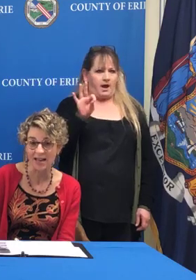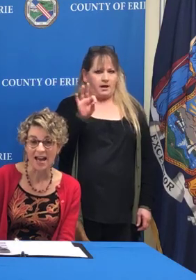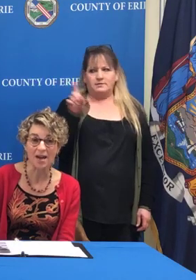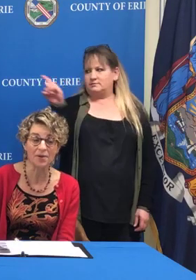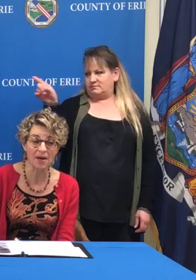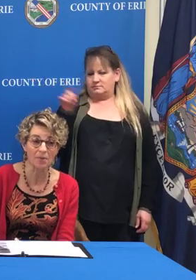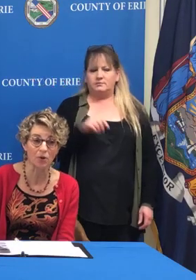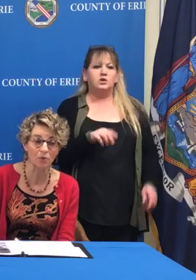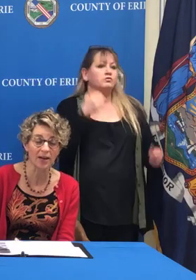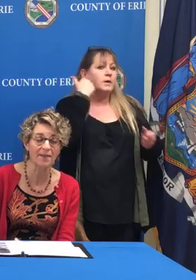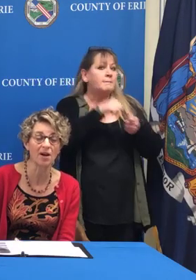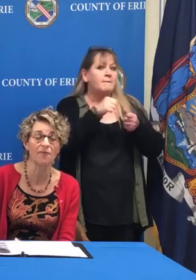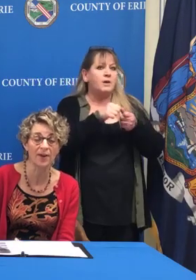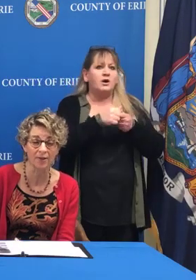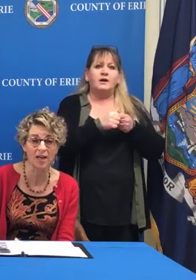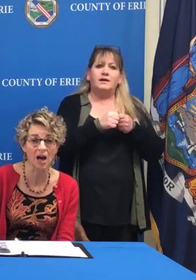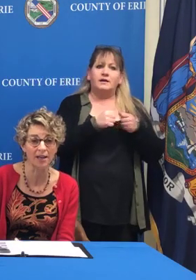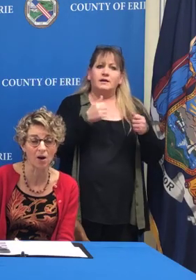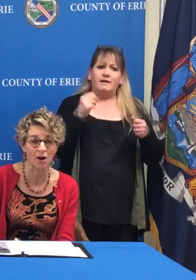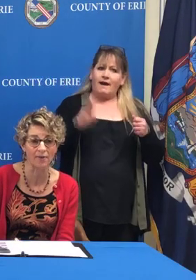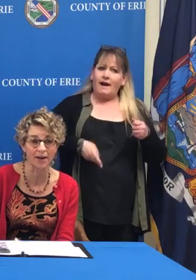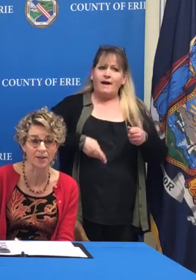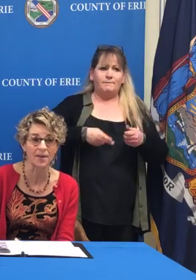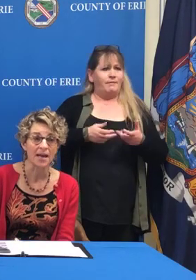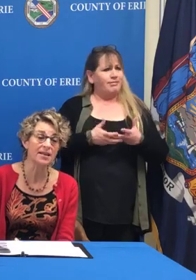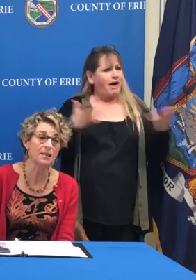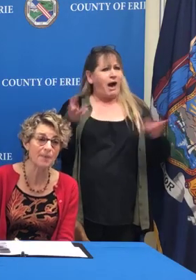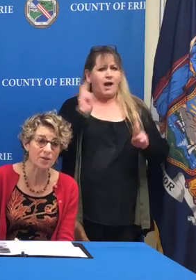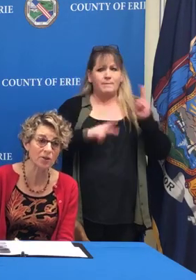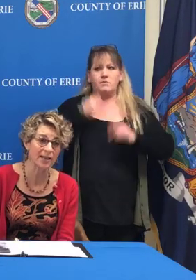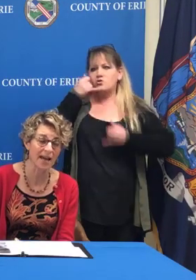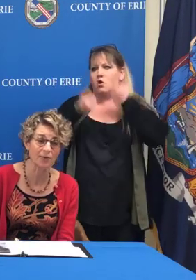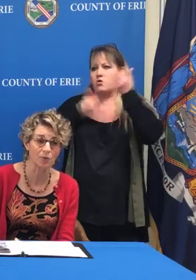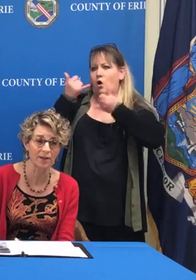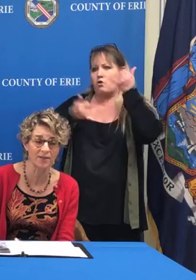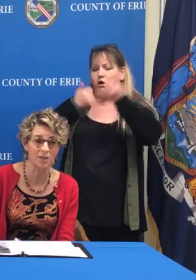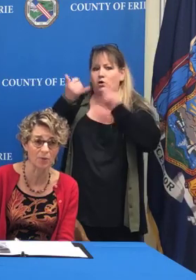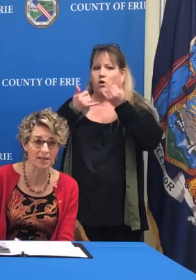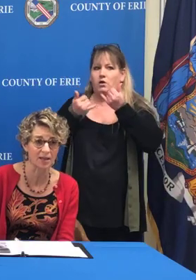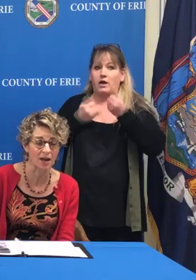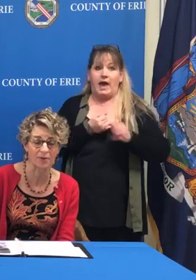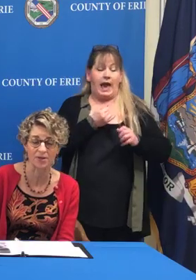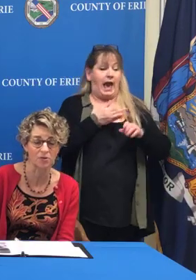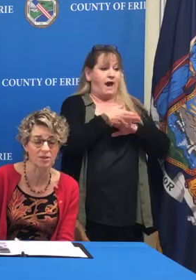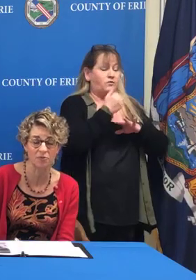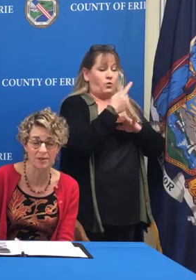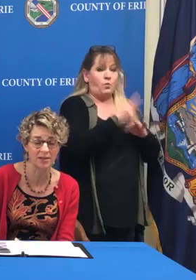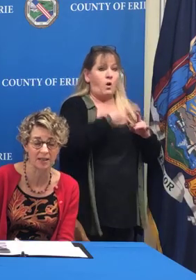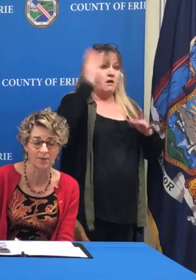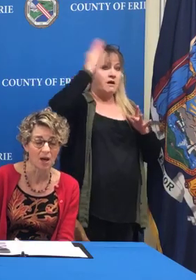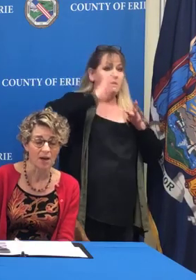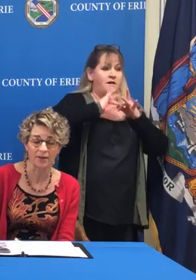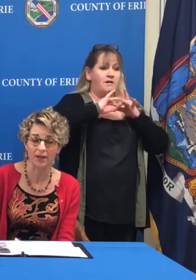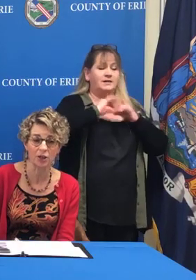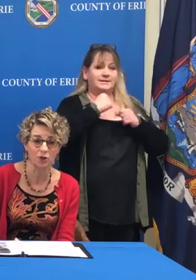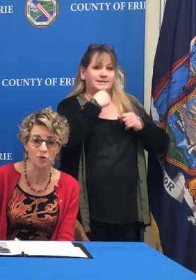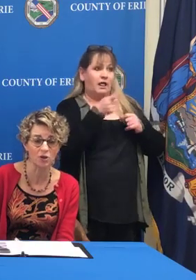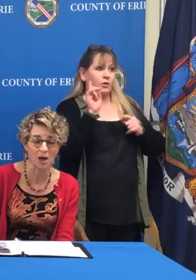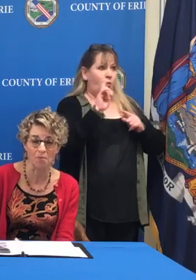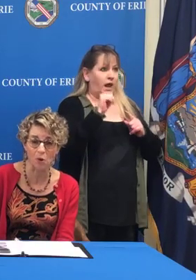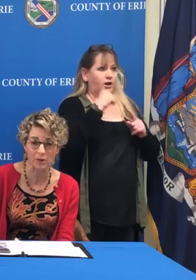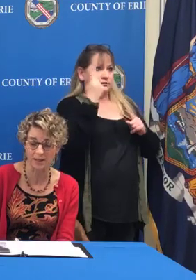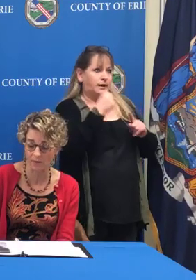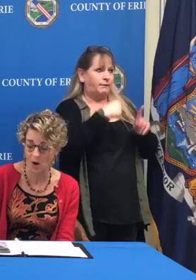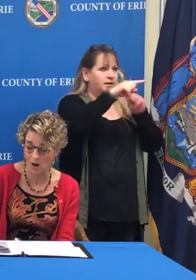858-2929. And remember, we have a very high call volume, especially after one of these press conferences. We receive like a